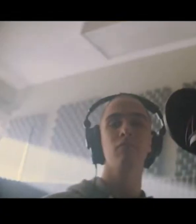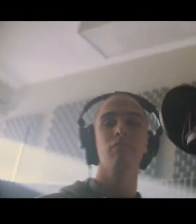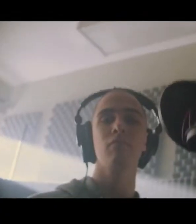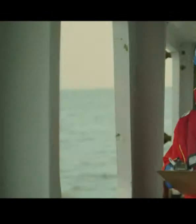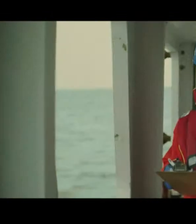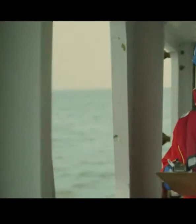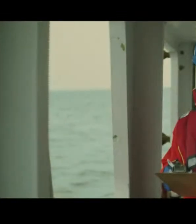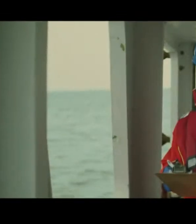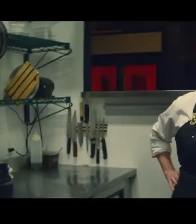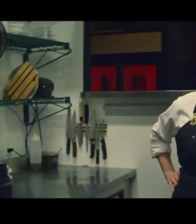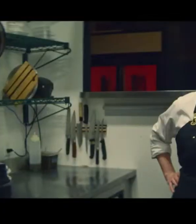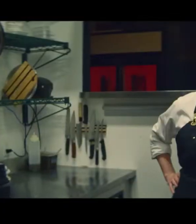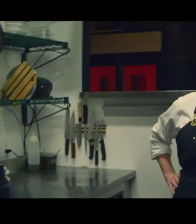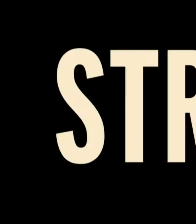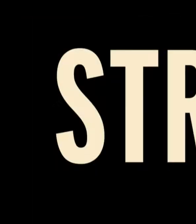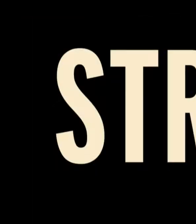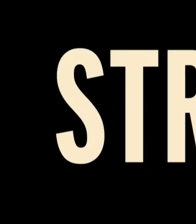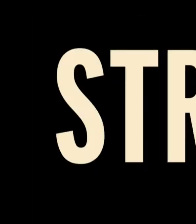we want it to be.